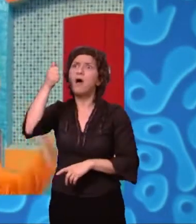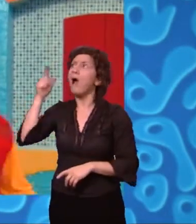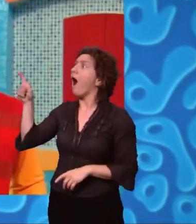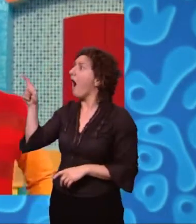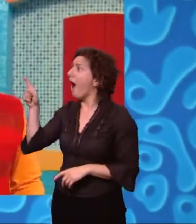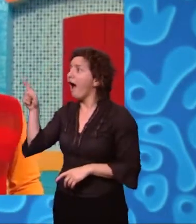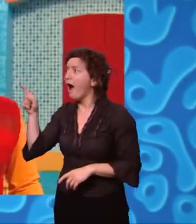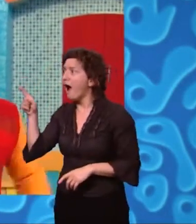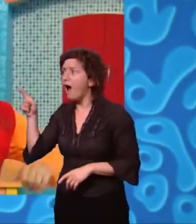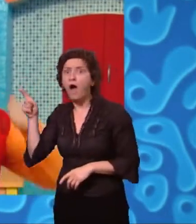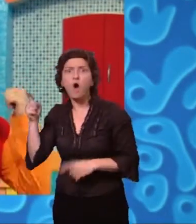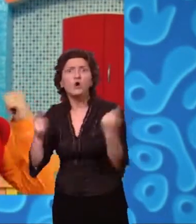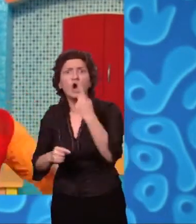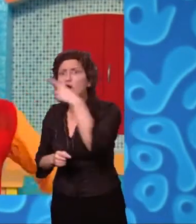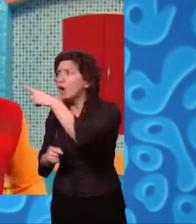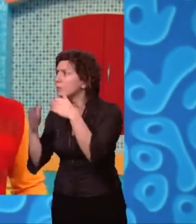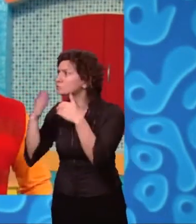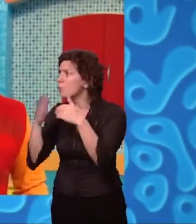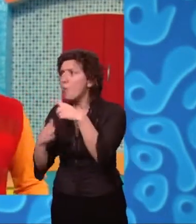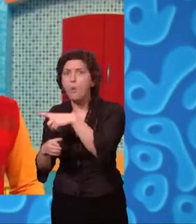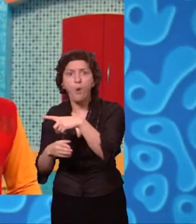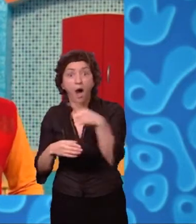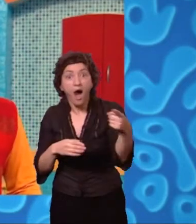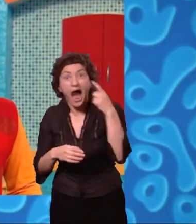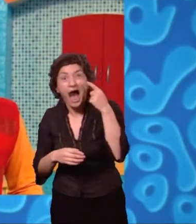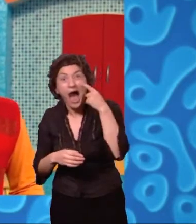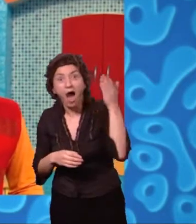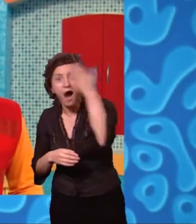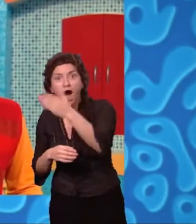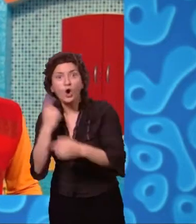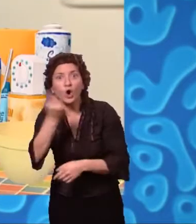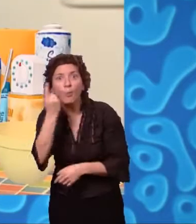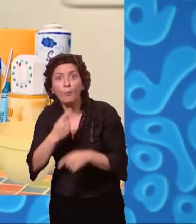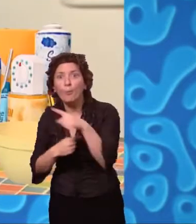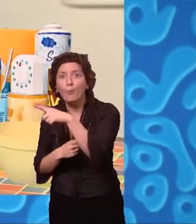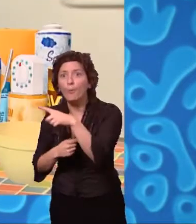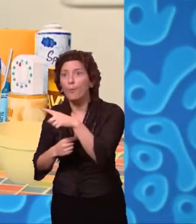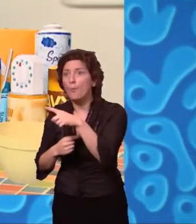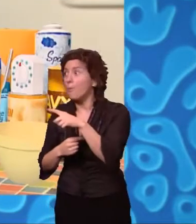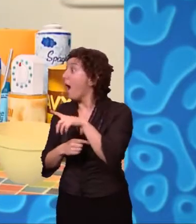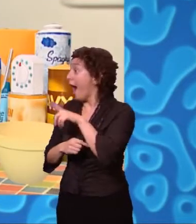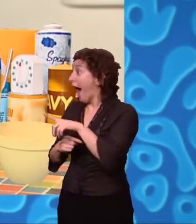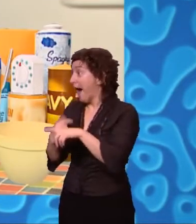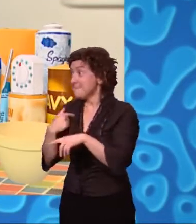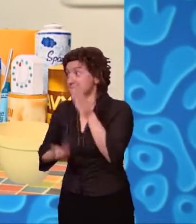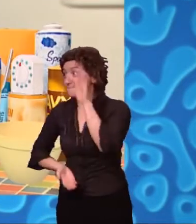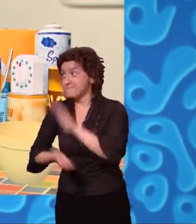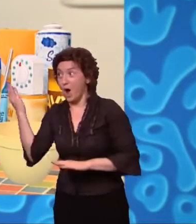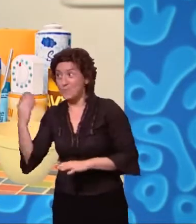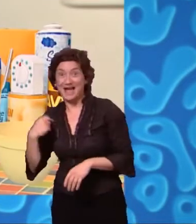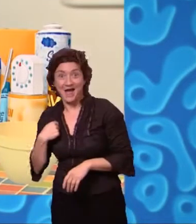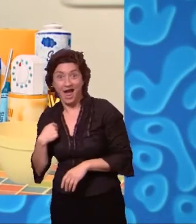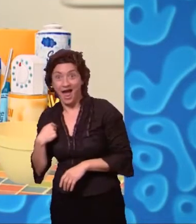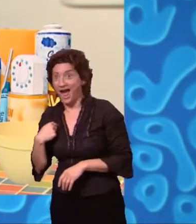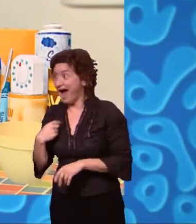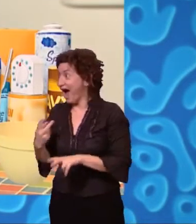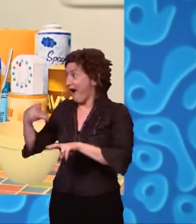Oh, come on, Small. Sounds like we've got a customer. Better go and see who it is. I'm on my way!